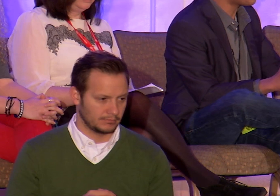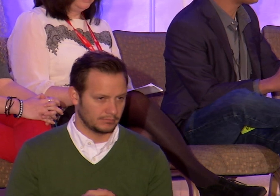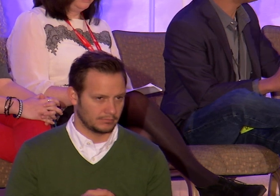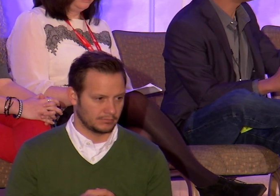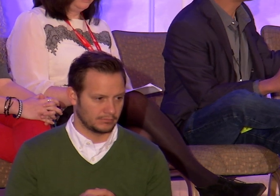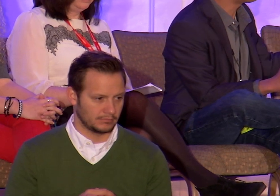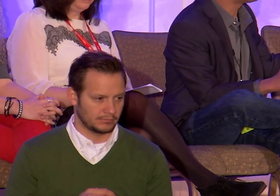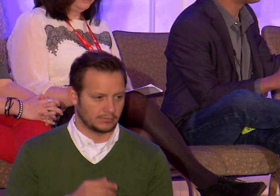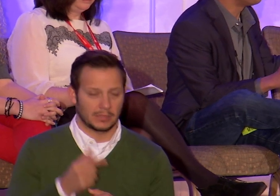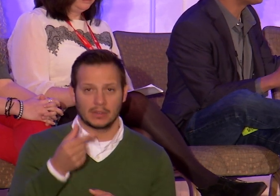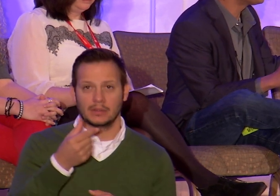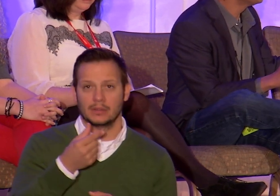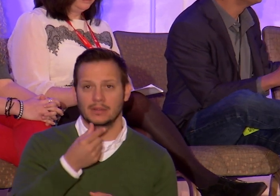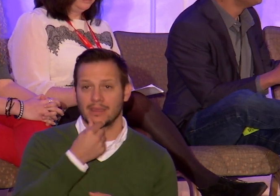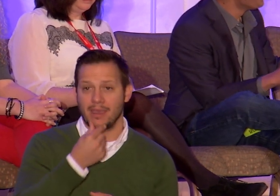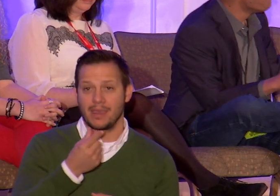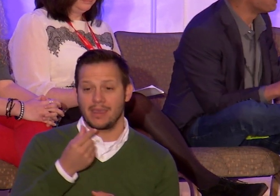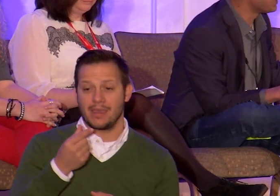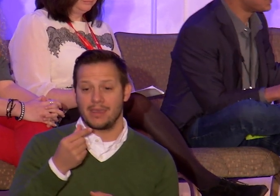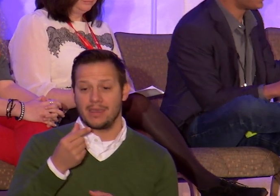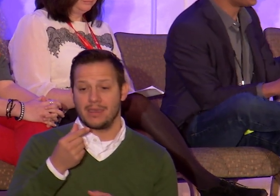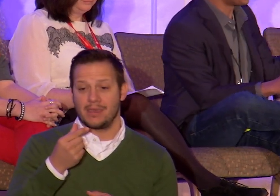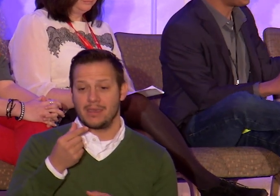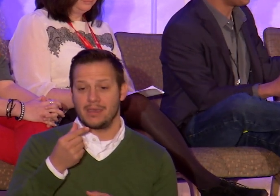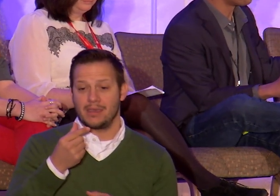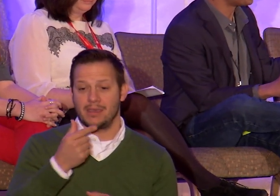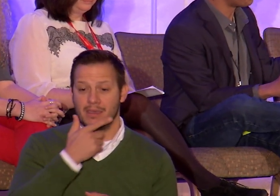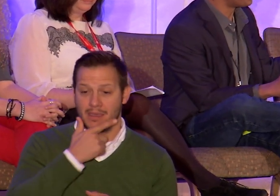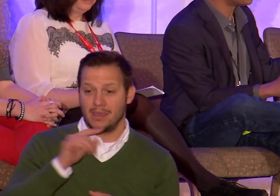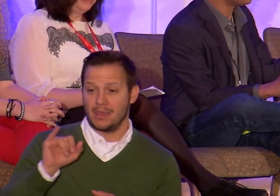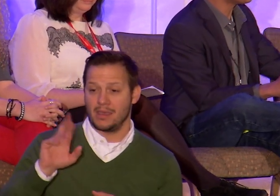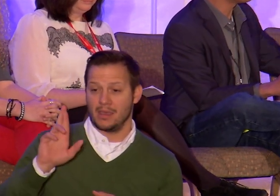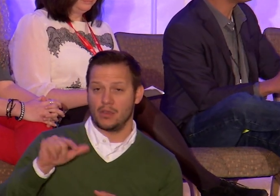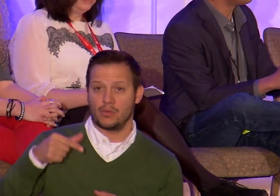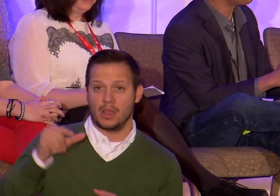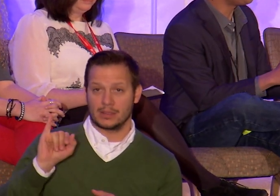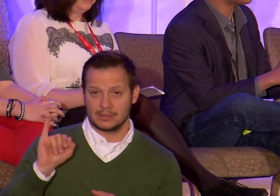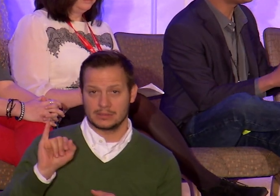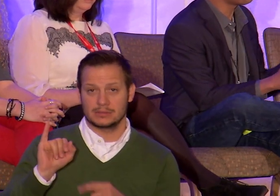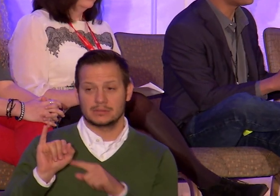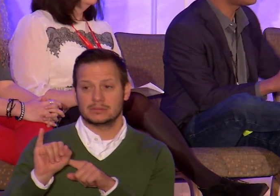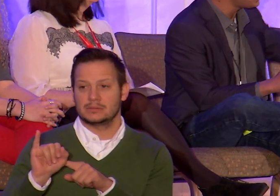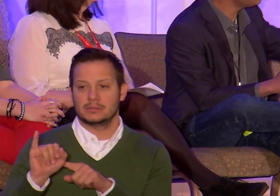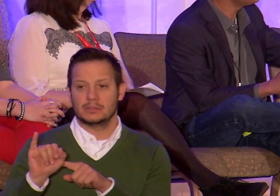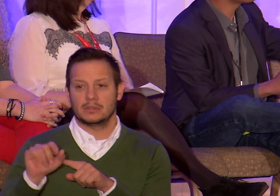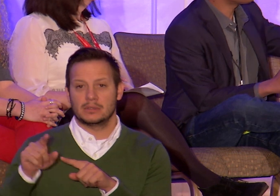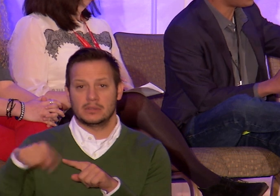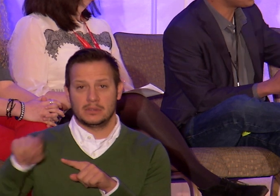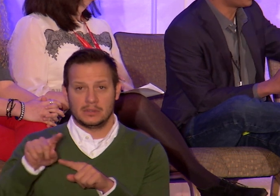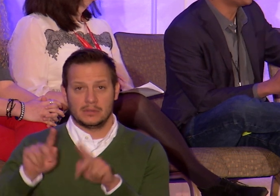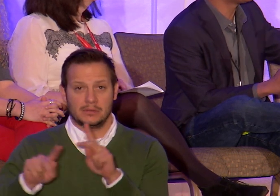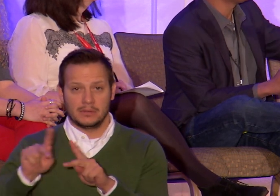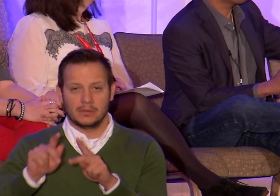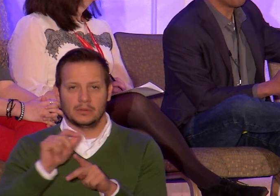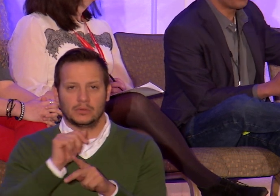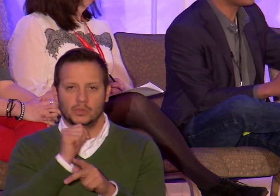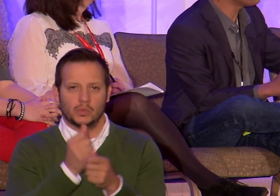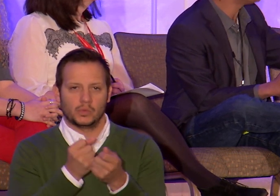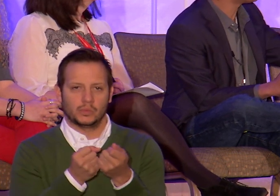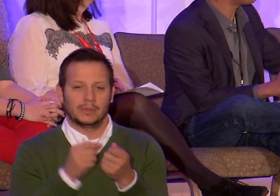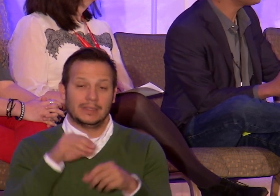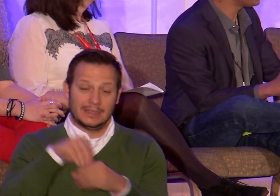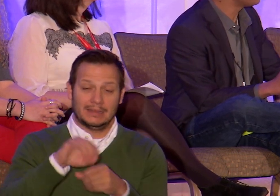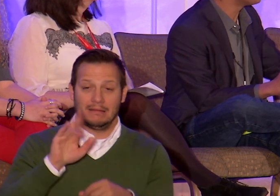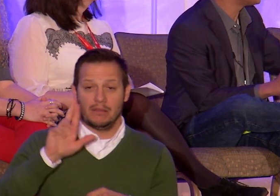gay Iraqis don't support Islamists because they're gonna get killed for supporting them. So if you're gonna support gay rights groups, most